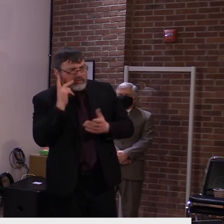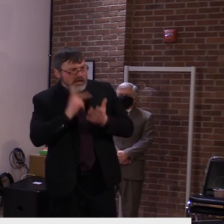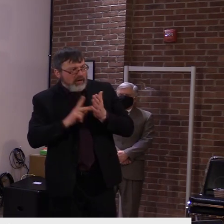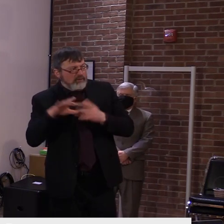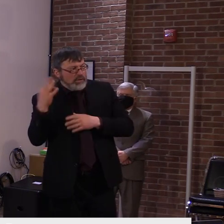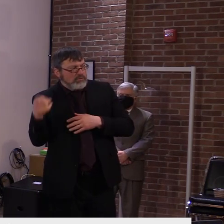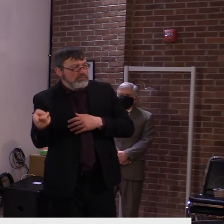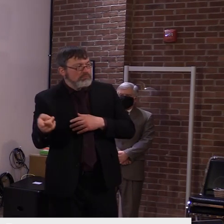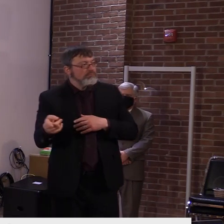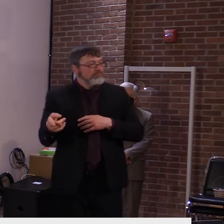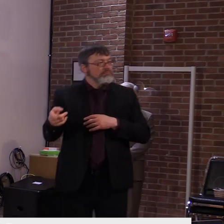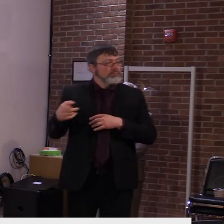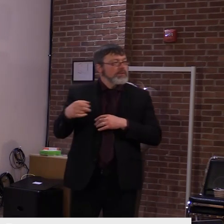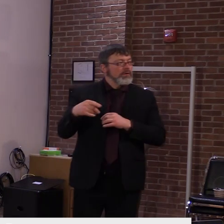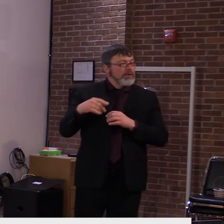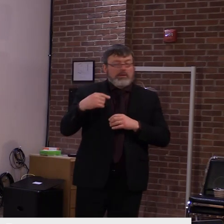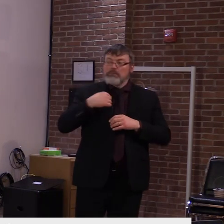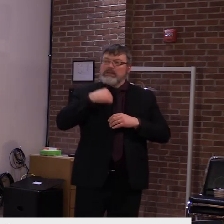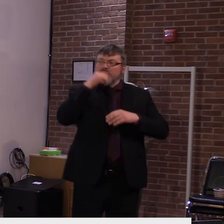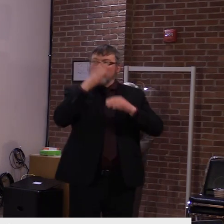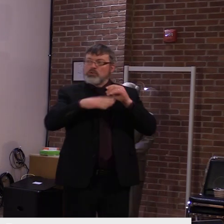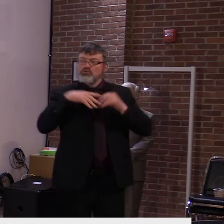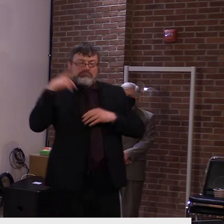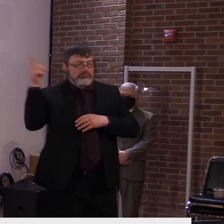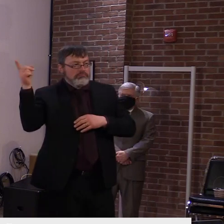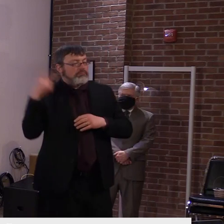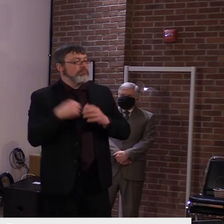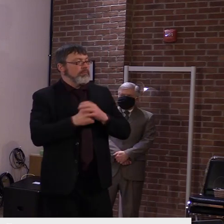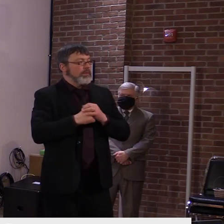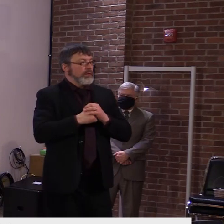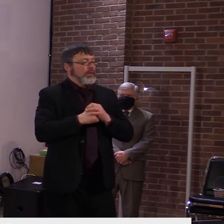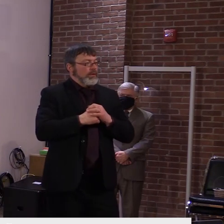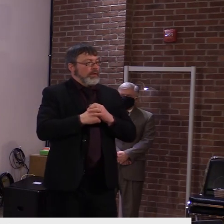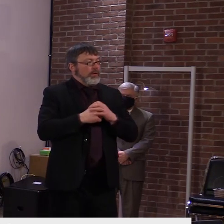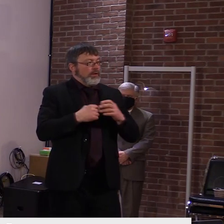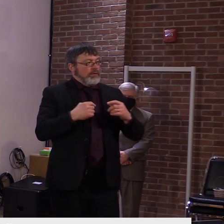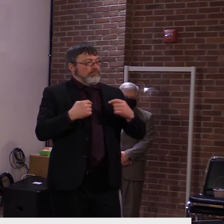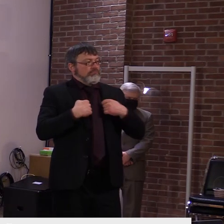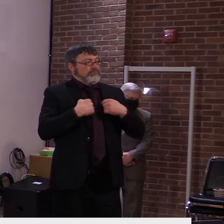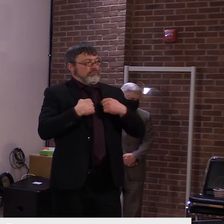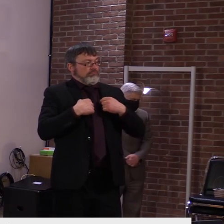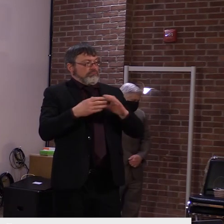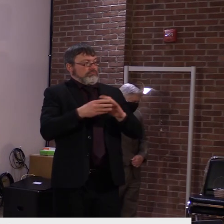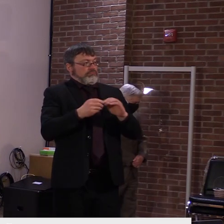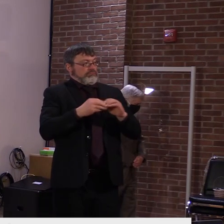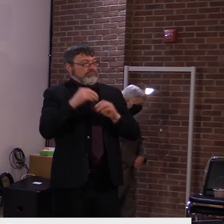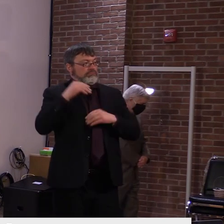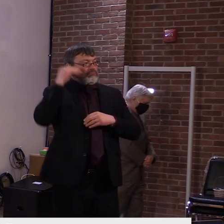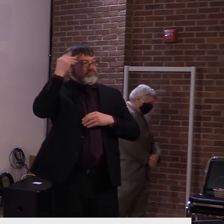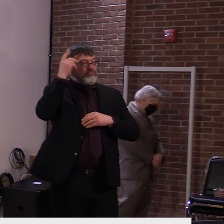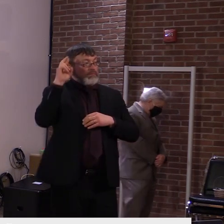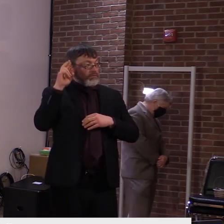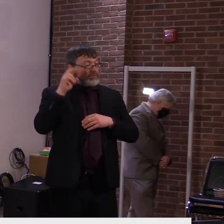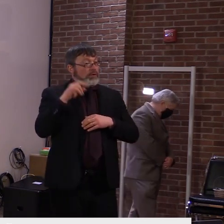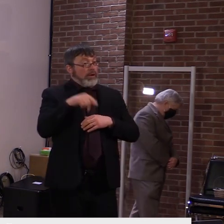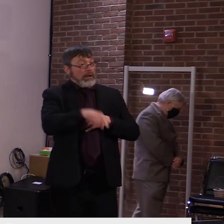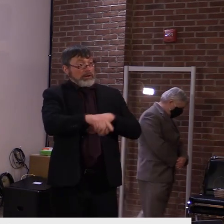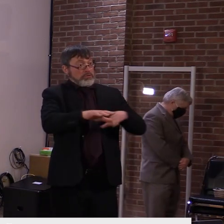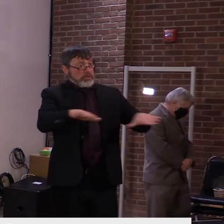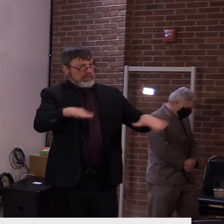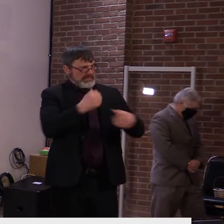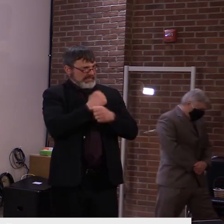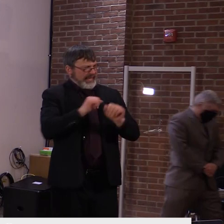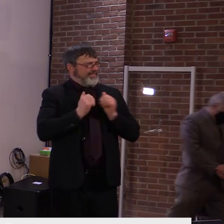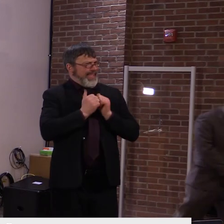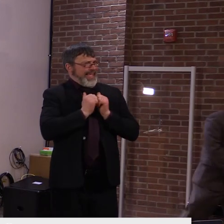best way to keep our kids safe in our schools is to keep our communities safe. So part of that is vaccinating the